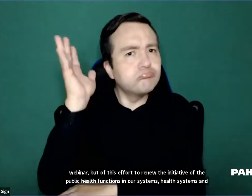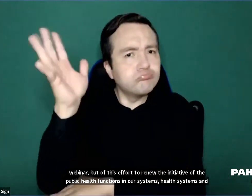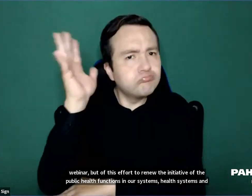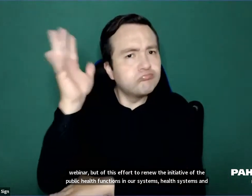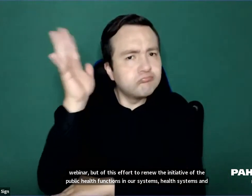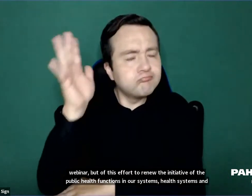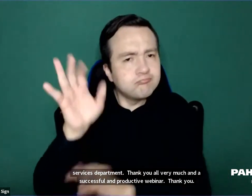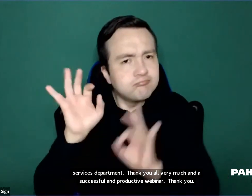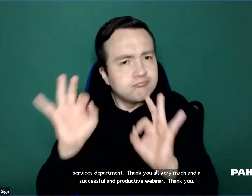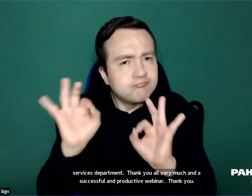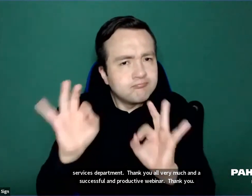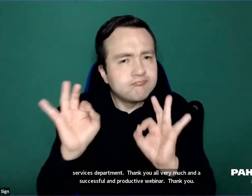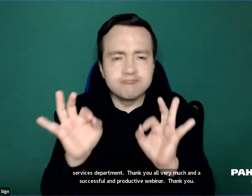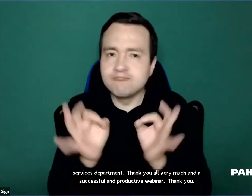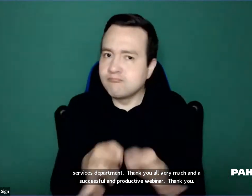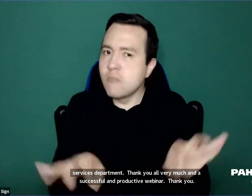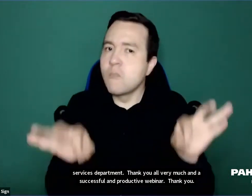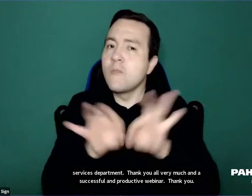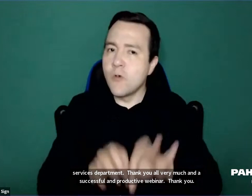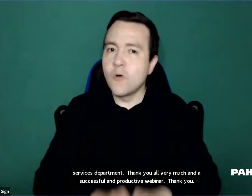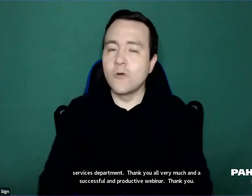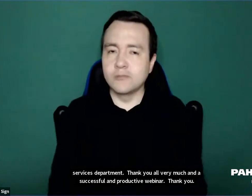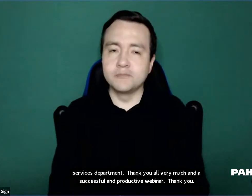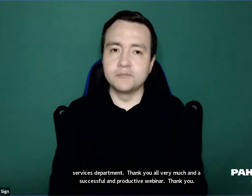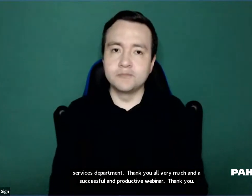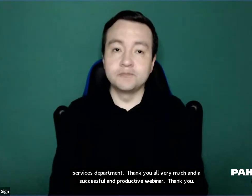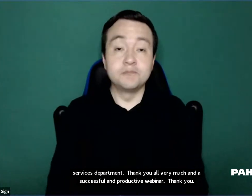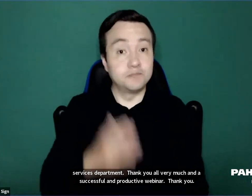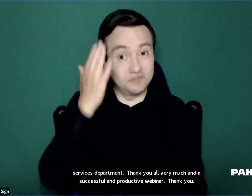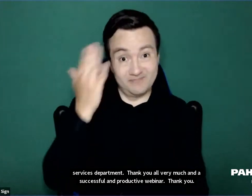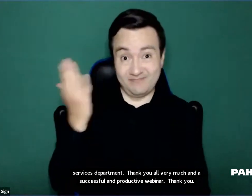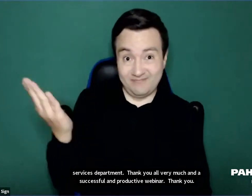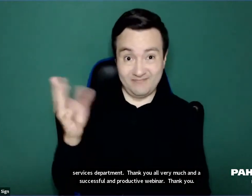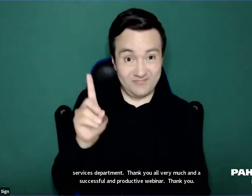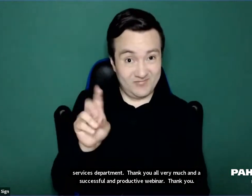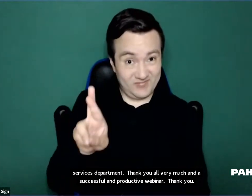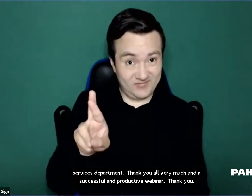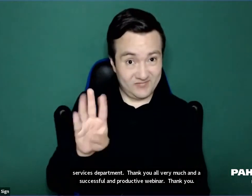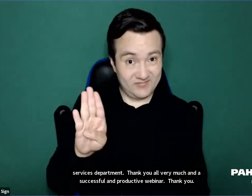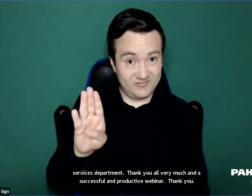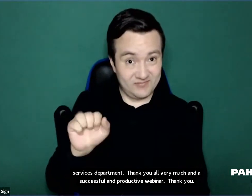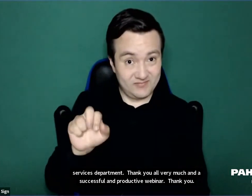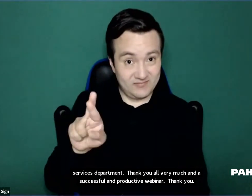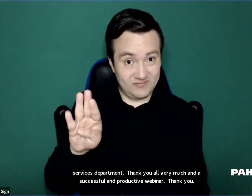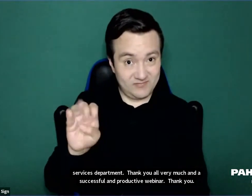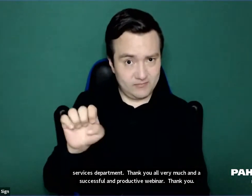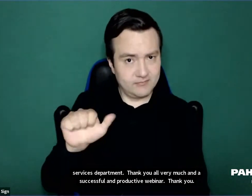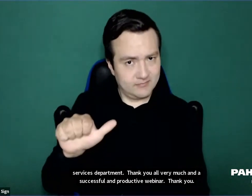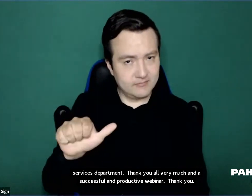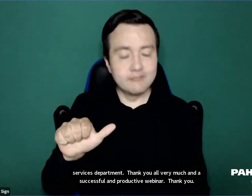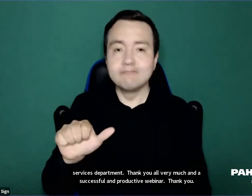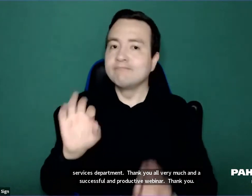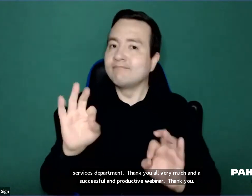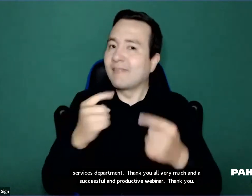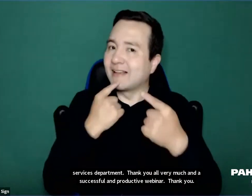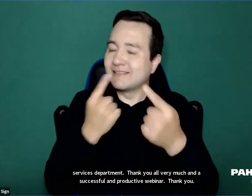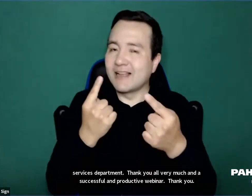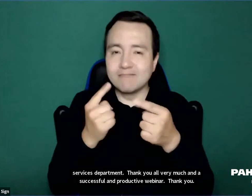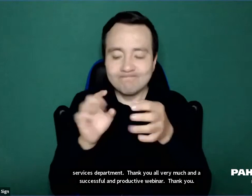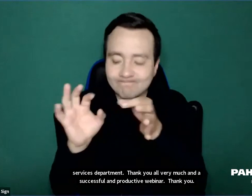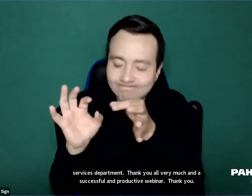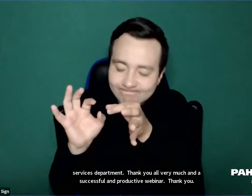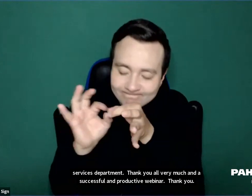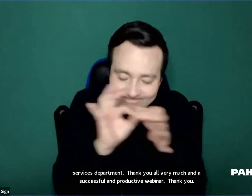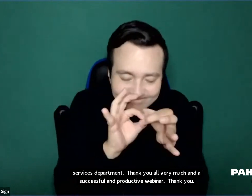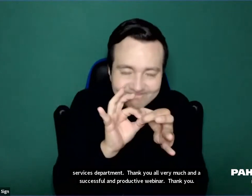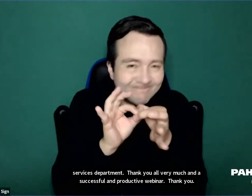I think Dr. Barbosa has really presented for us the clear linkages that exist between our quest for universal